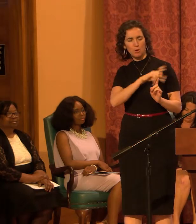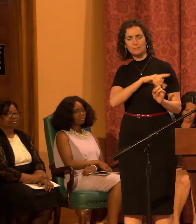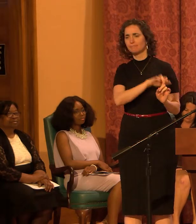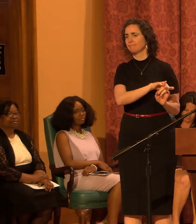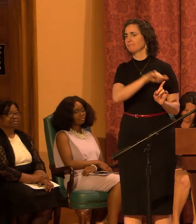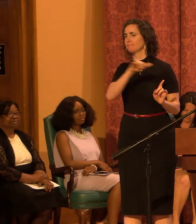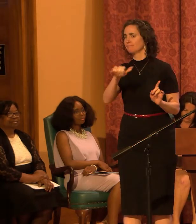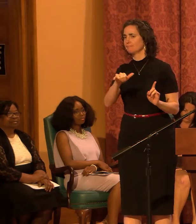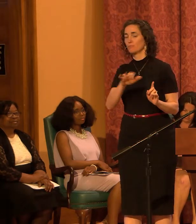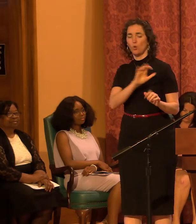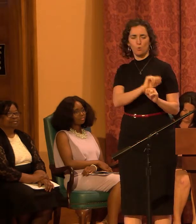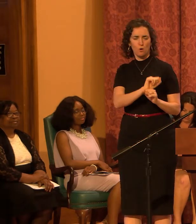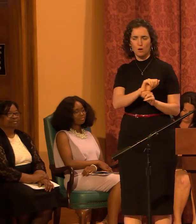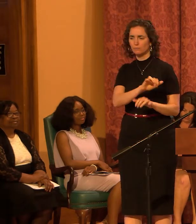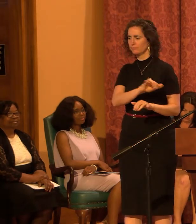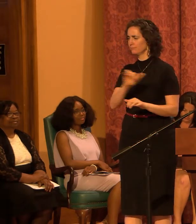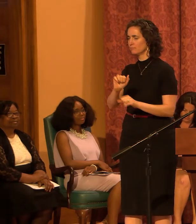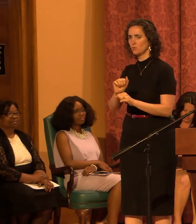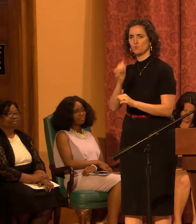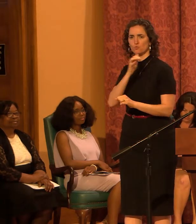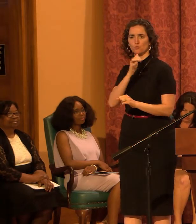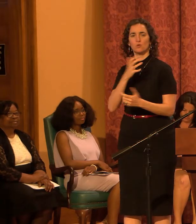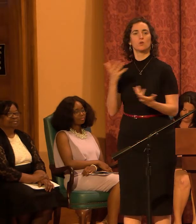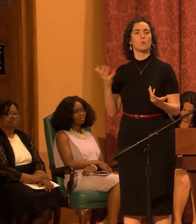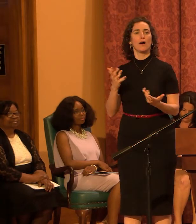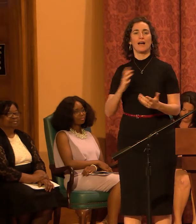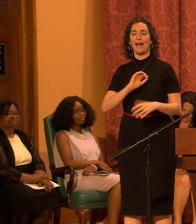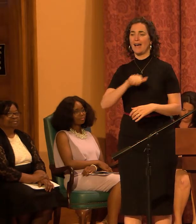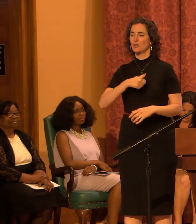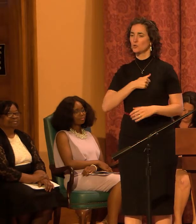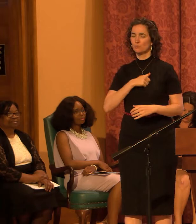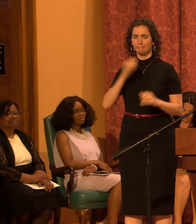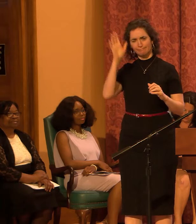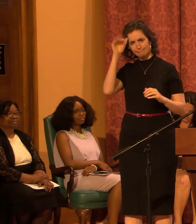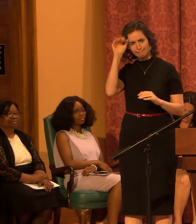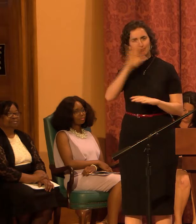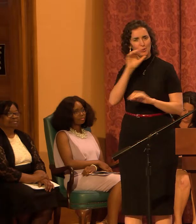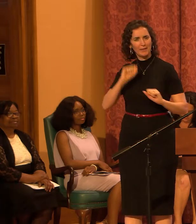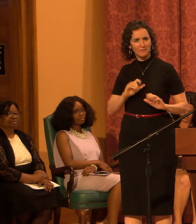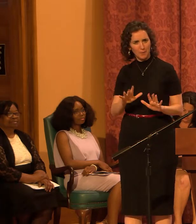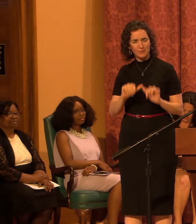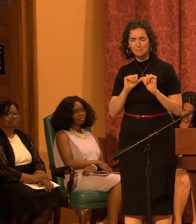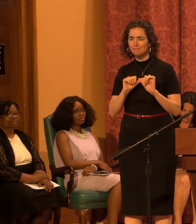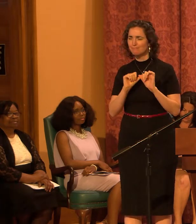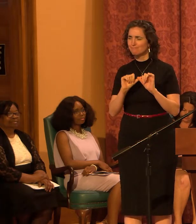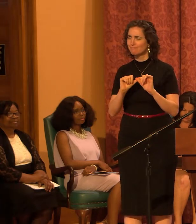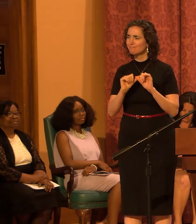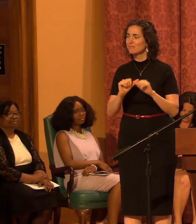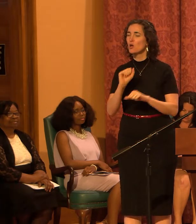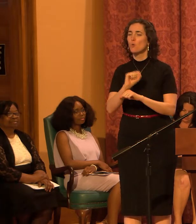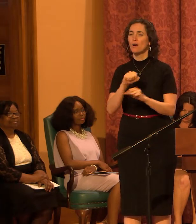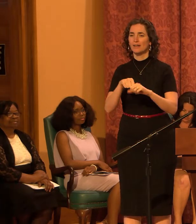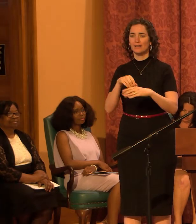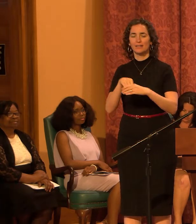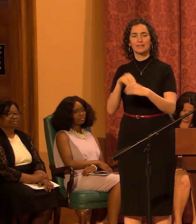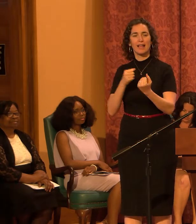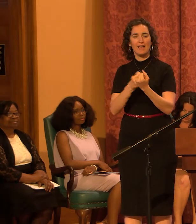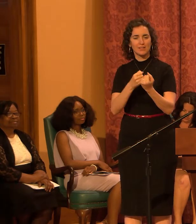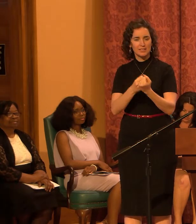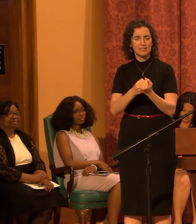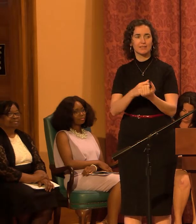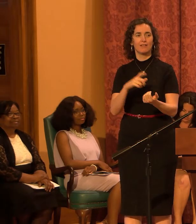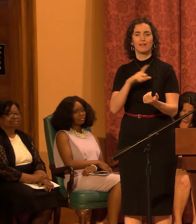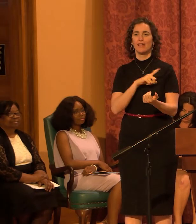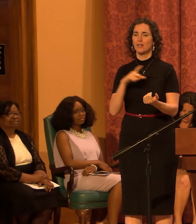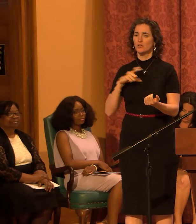Similarly, and in particularly, a tenacious spirit and work in the advocacy,